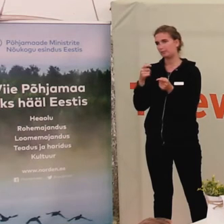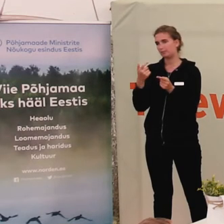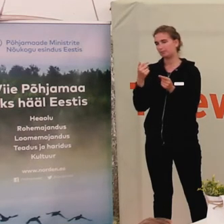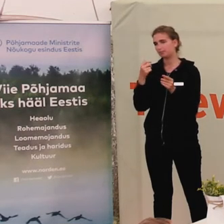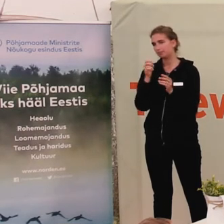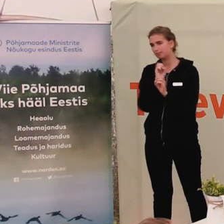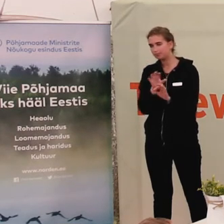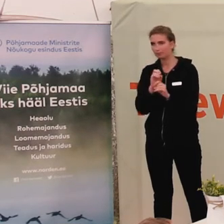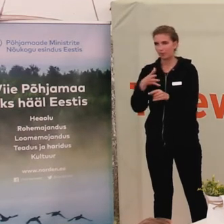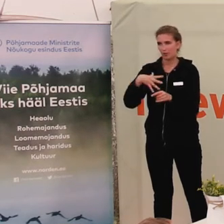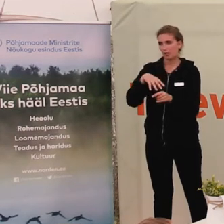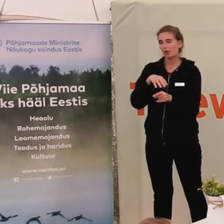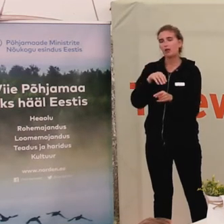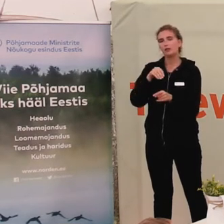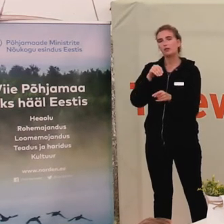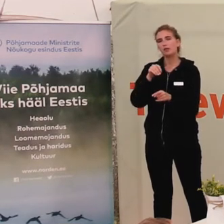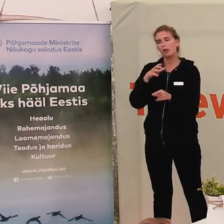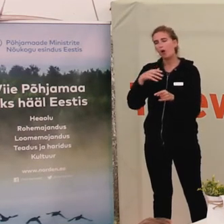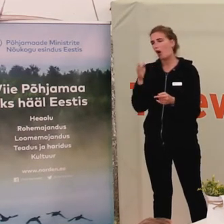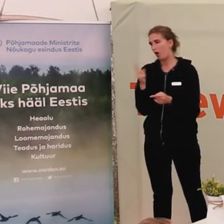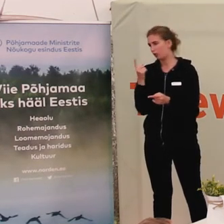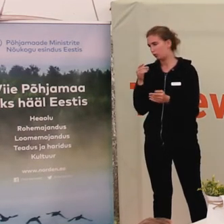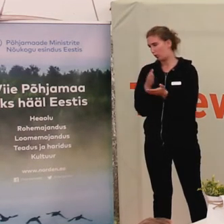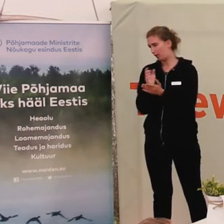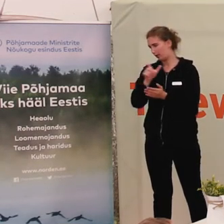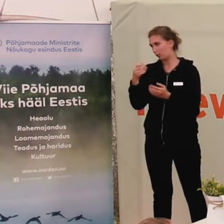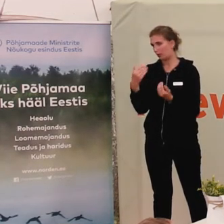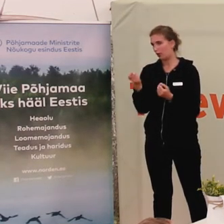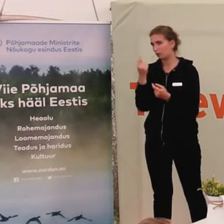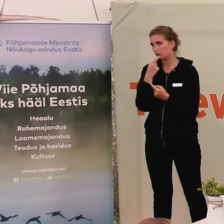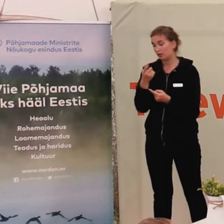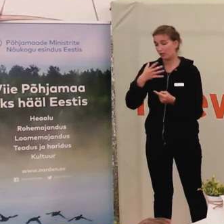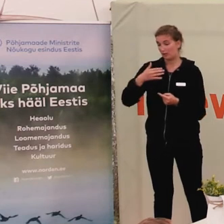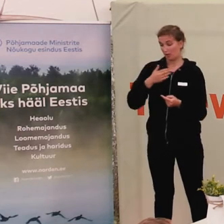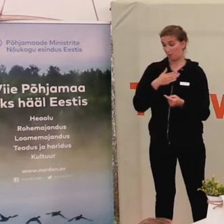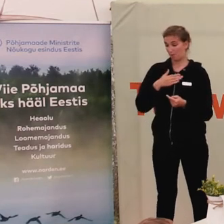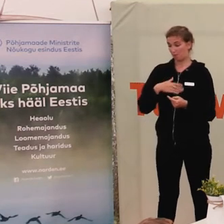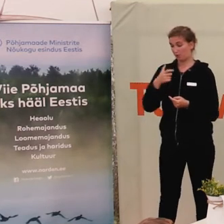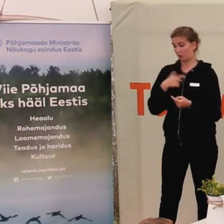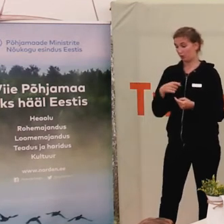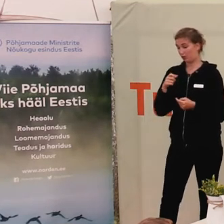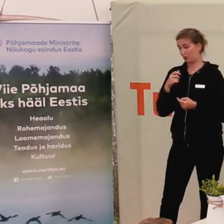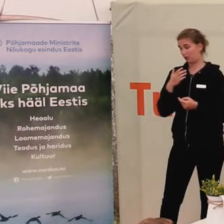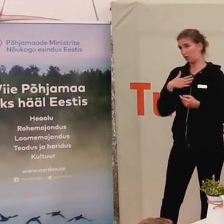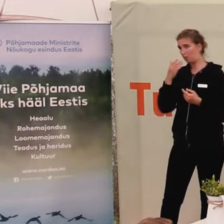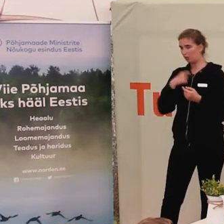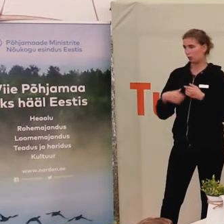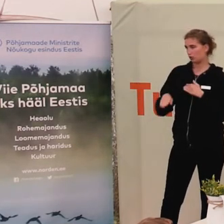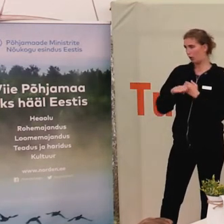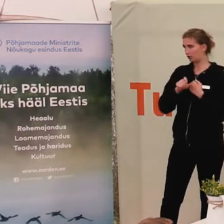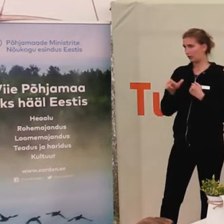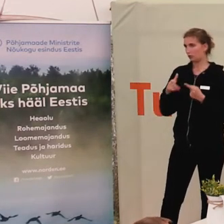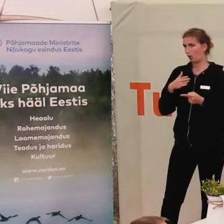our own behavior. So I'm voting only politicians who say that people like me should restrict their behavior in